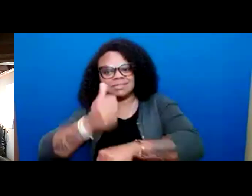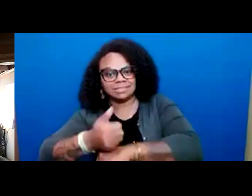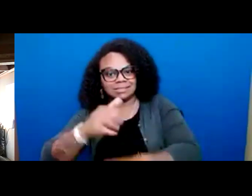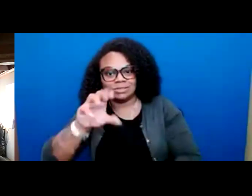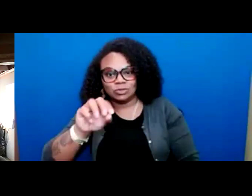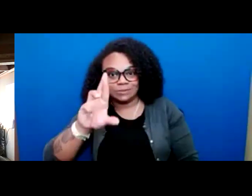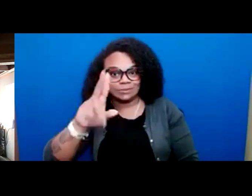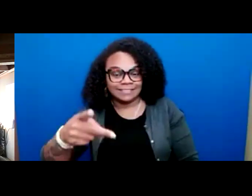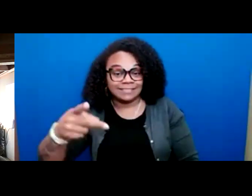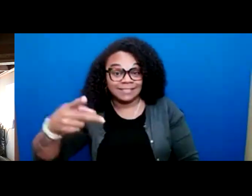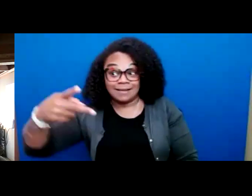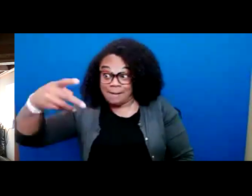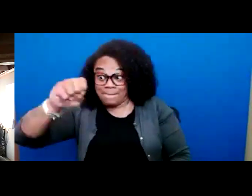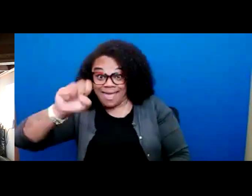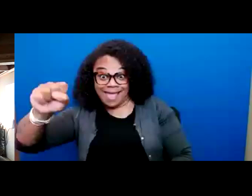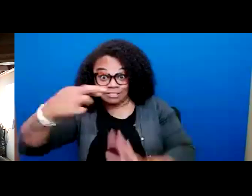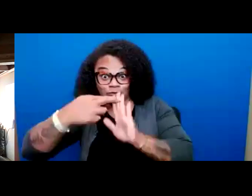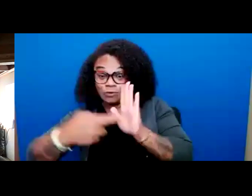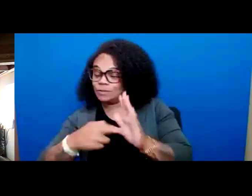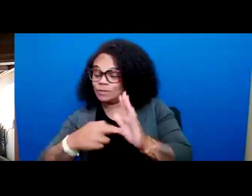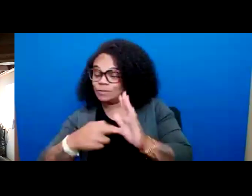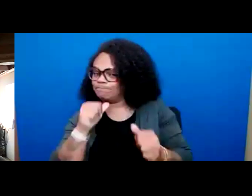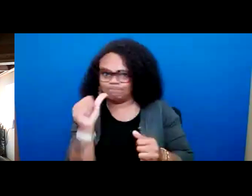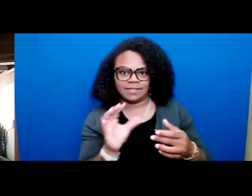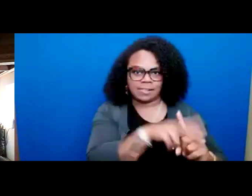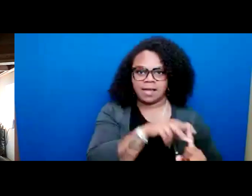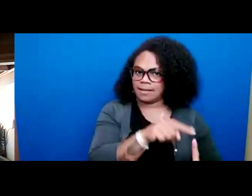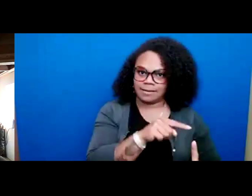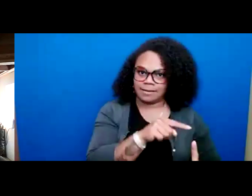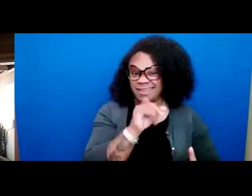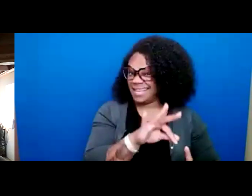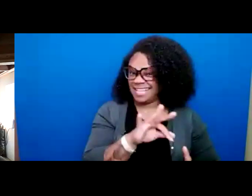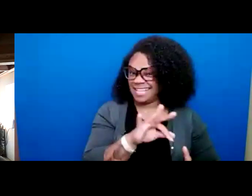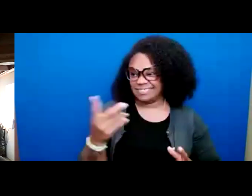apply. And if the PES rule doesn't apply, that means the